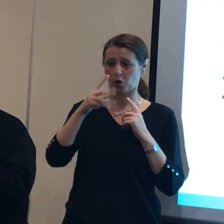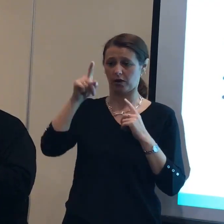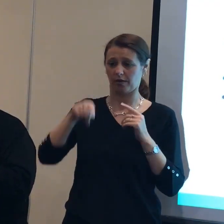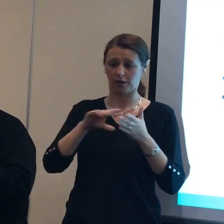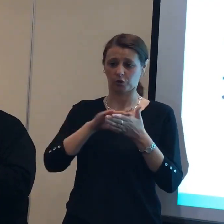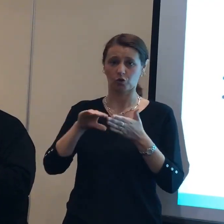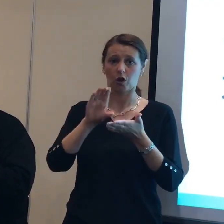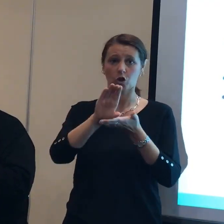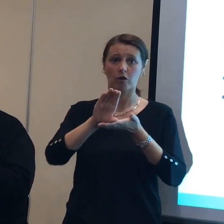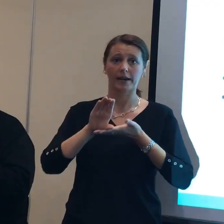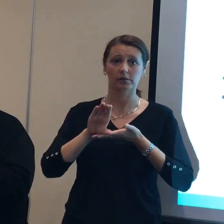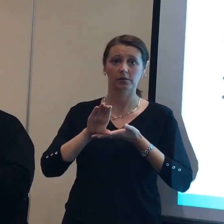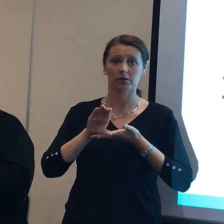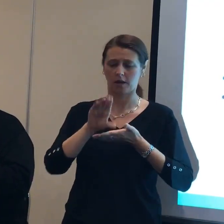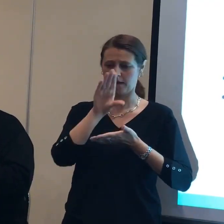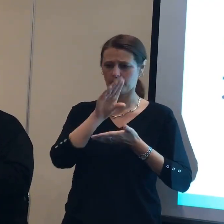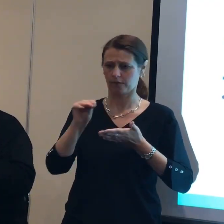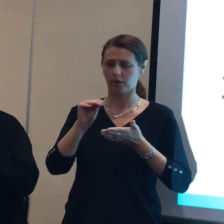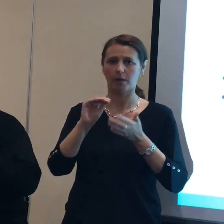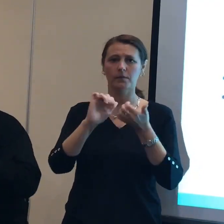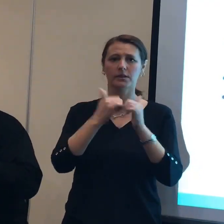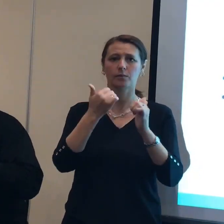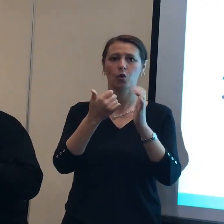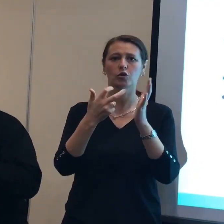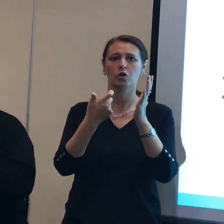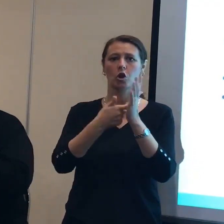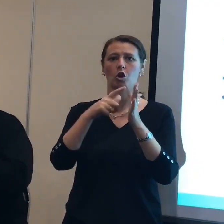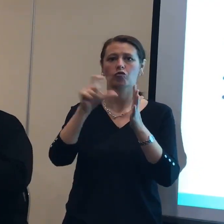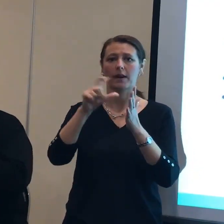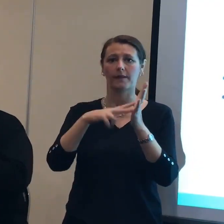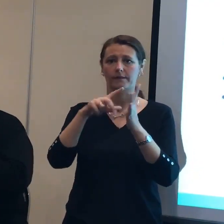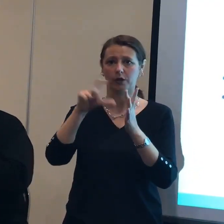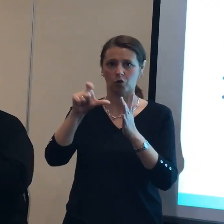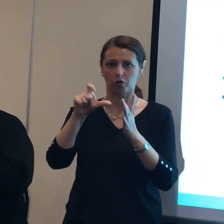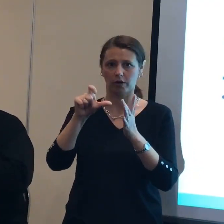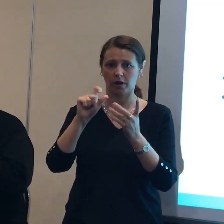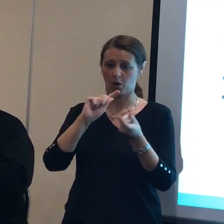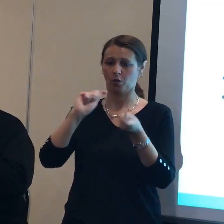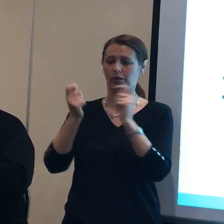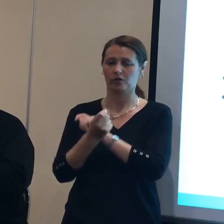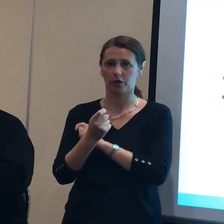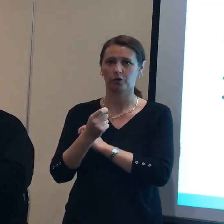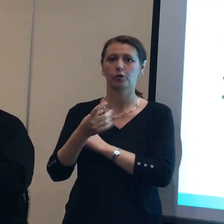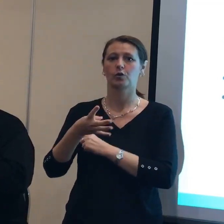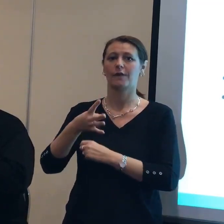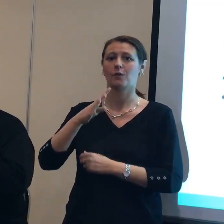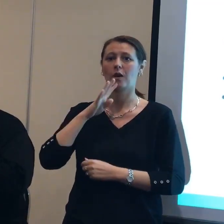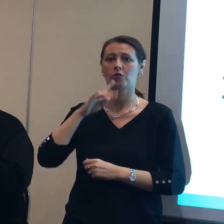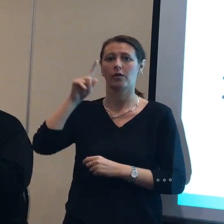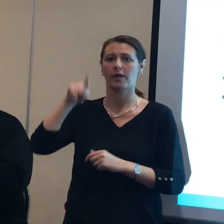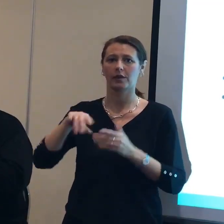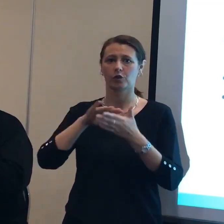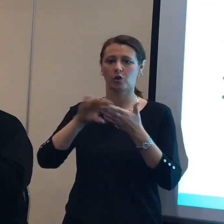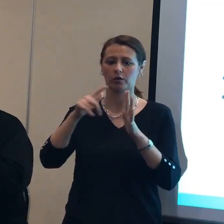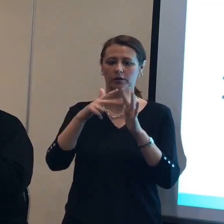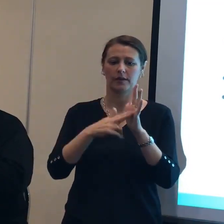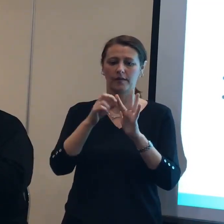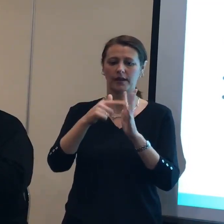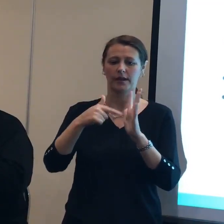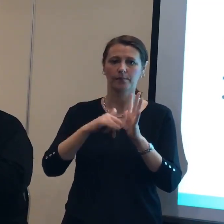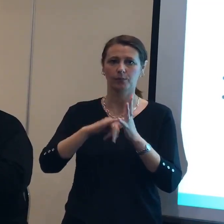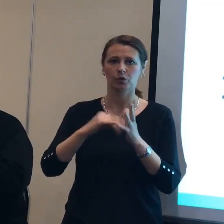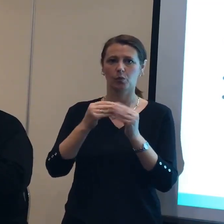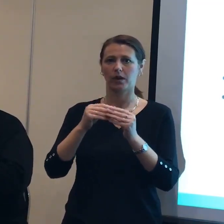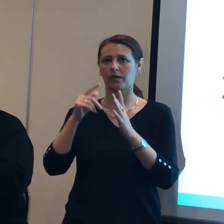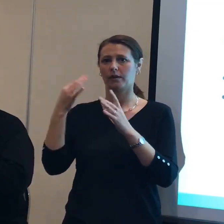$30,000 grant from Sport Rec Victoria, which we turned into $400,000 worth of inputs in terms of different